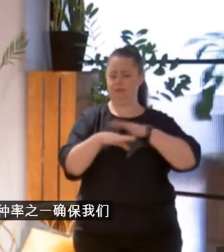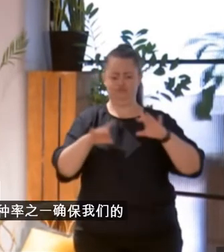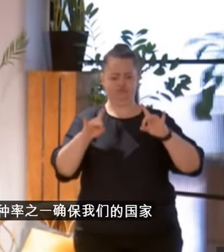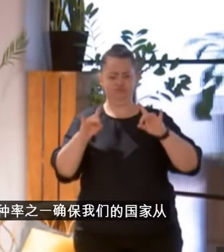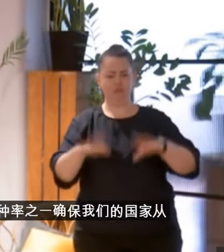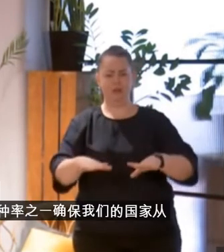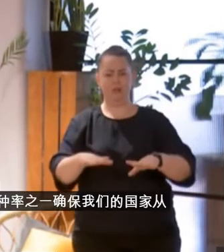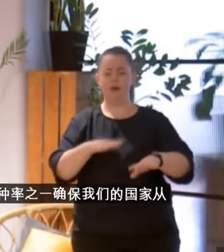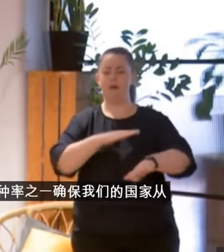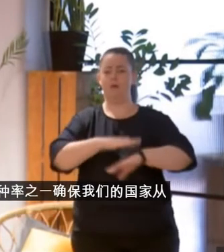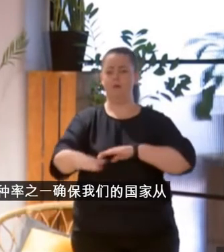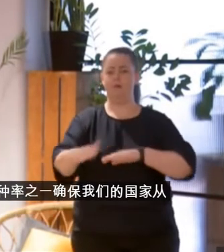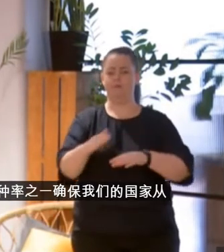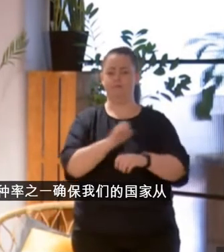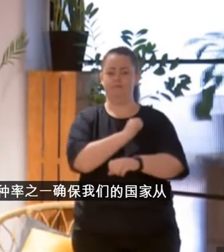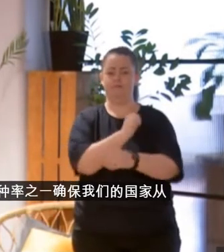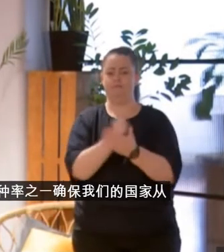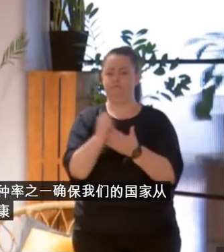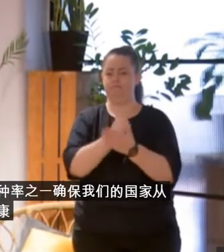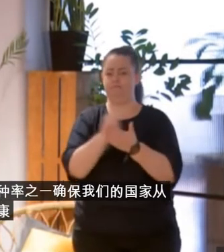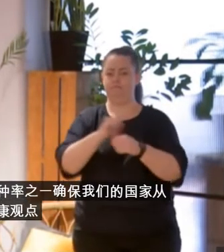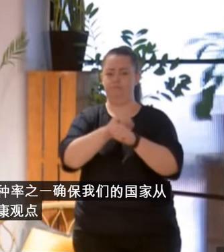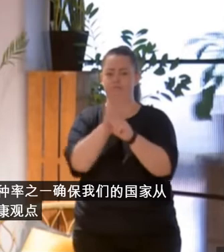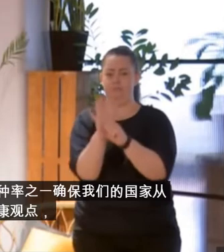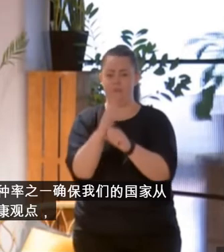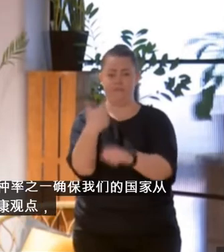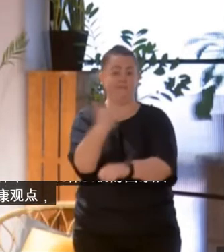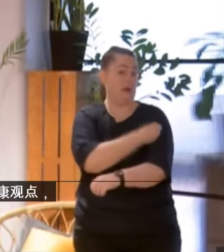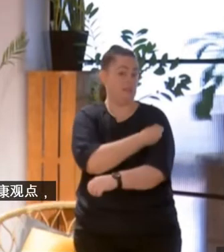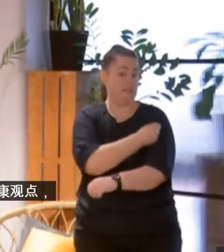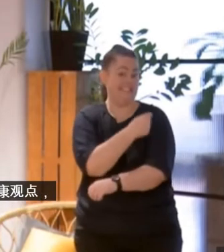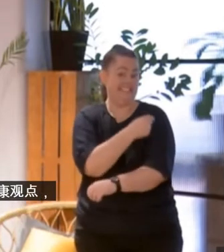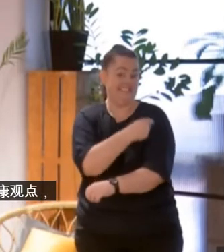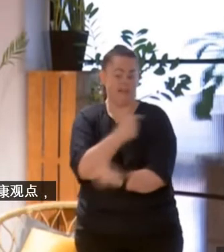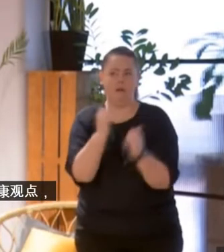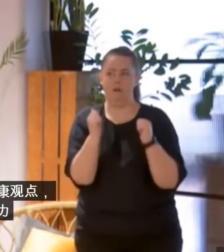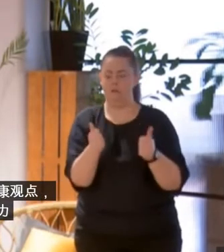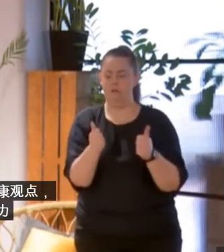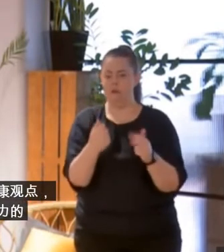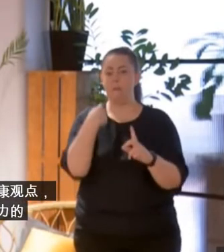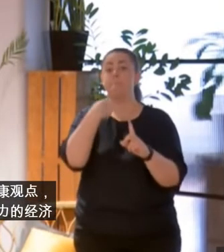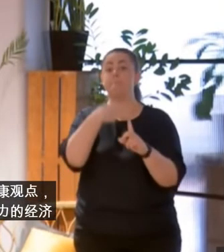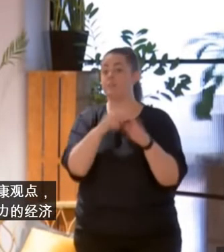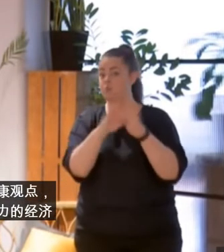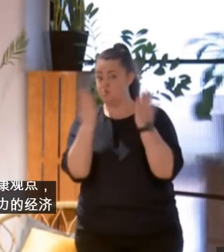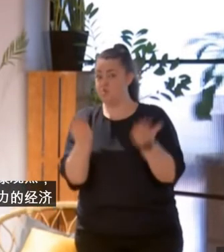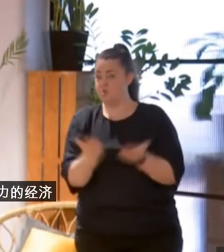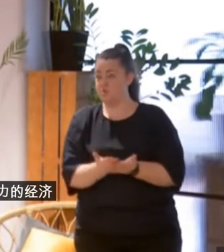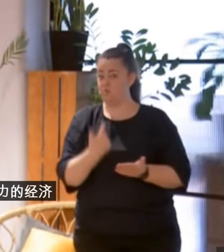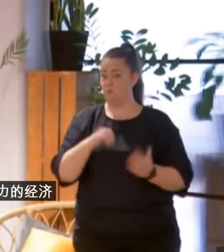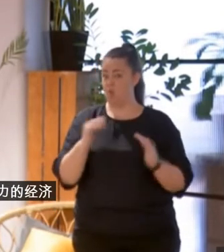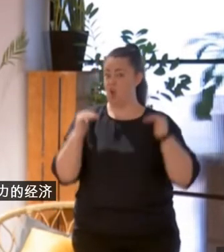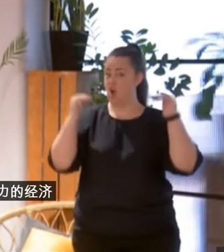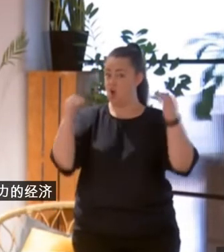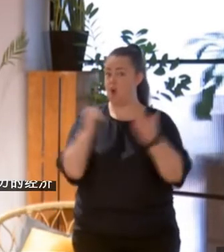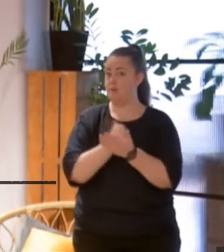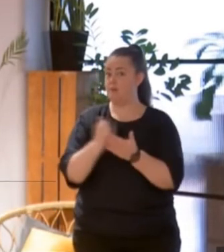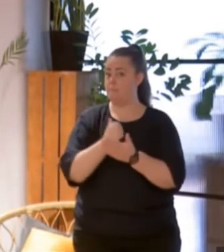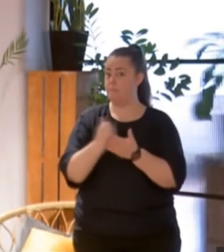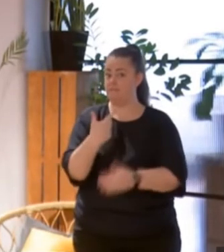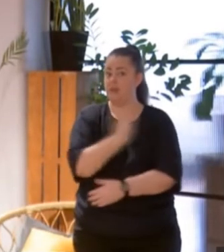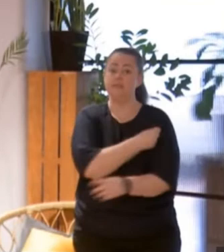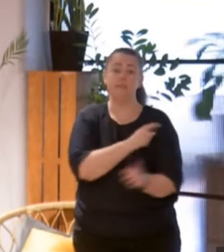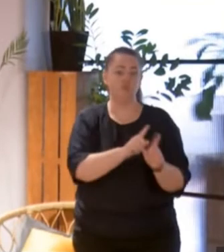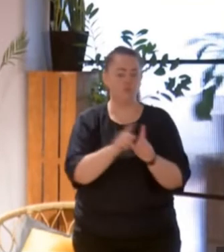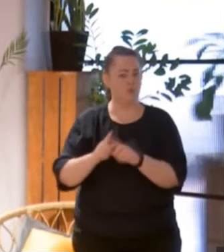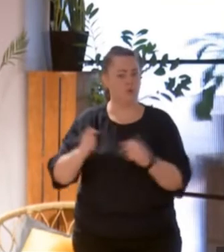that our state, from a health perspective, in a strong position, that then translates into a strong economic response as